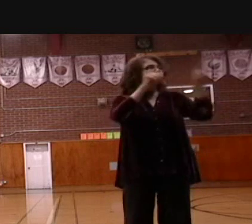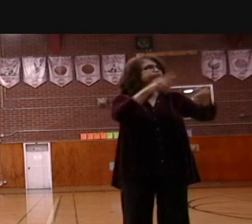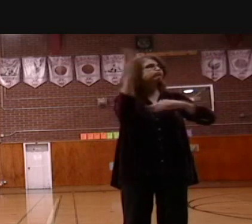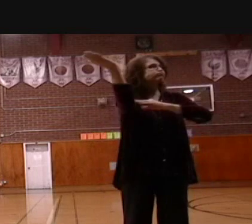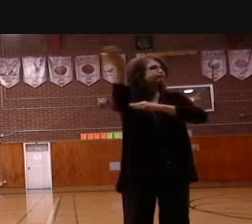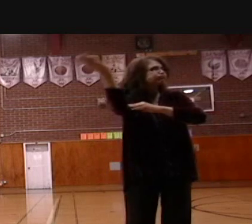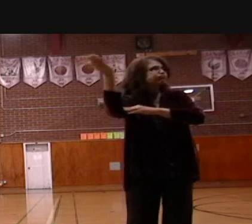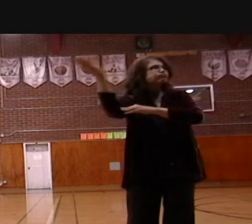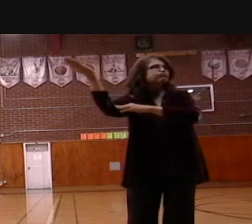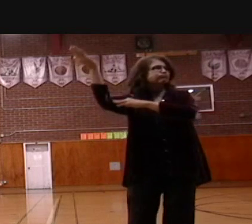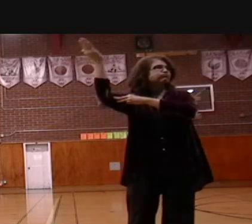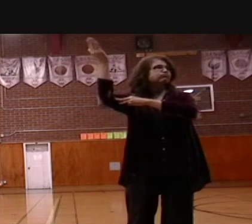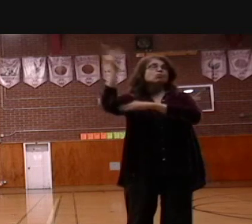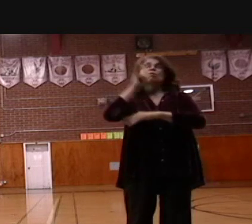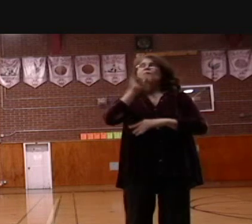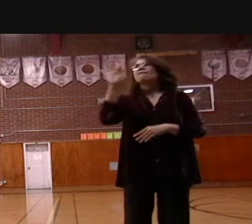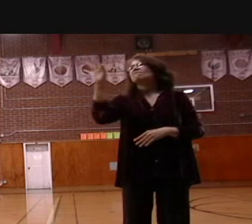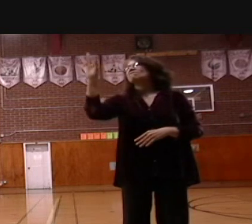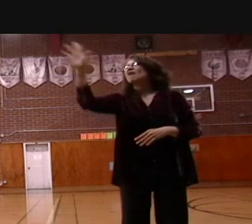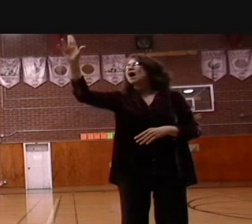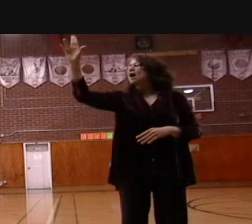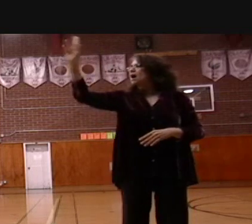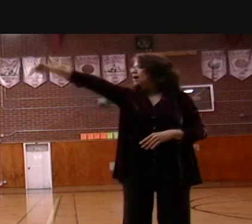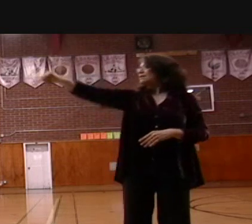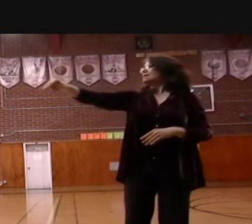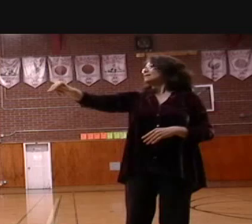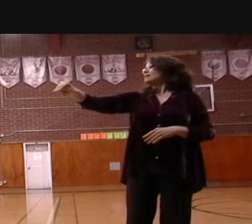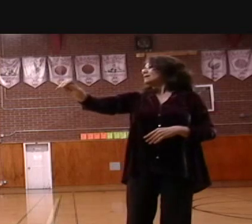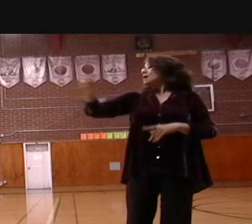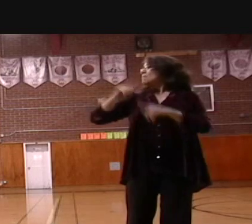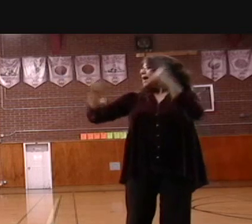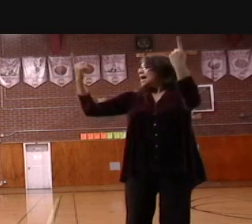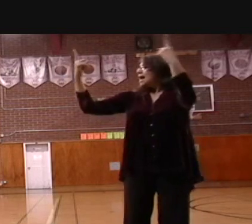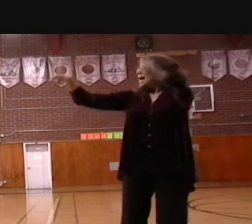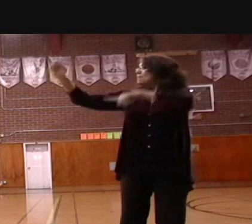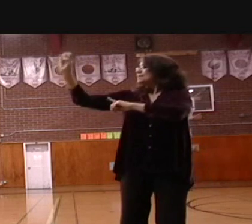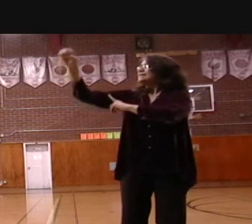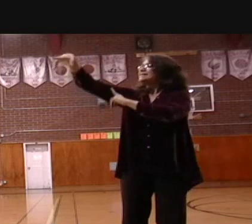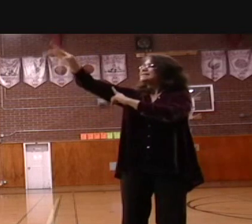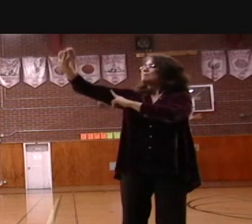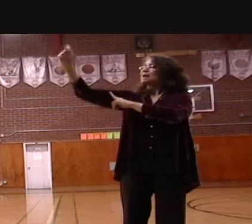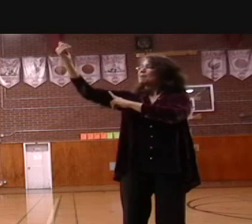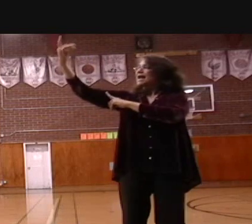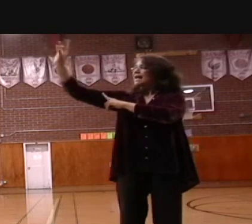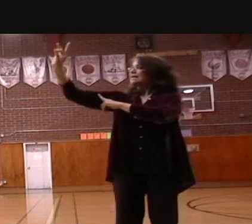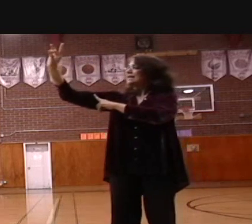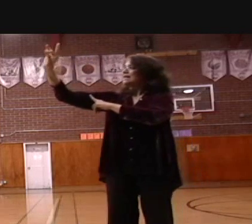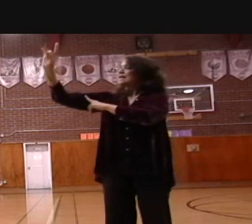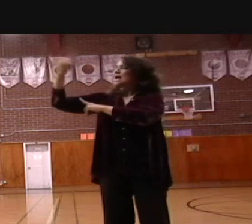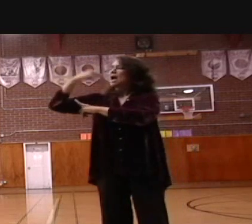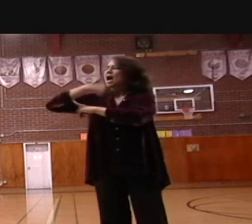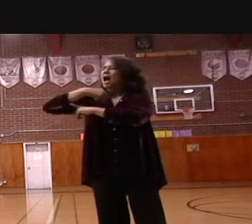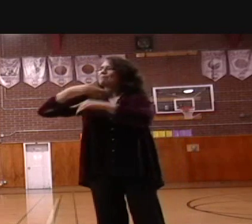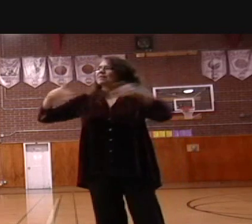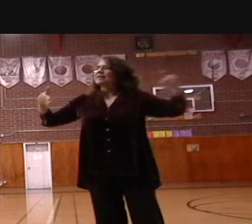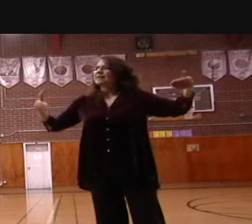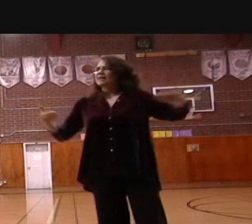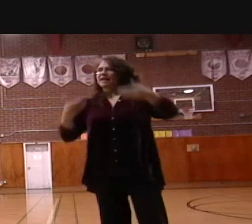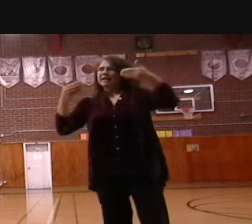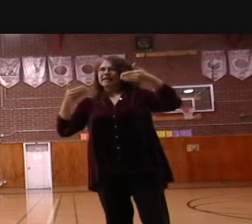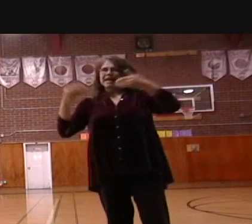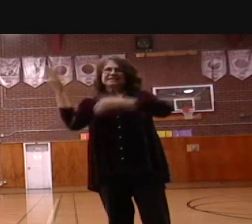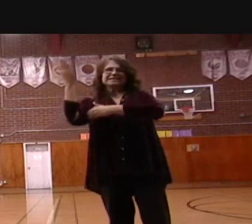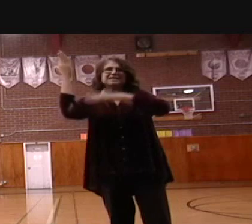Those were really fun. But on September 18th, I was a guest speaker at a TEDx conference in